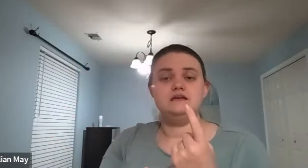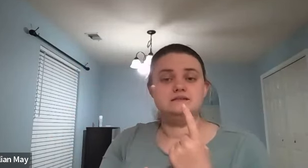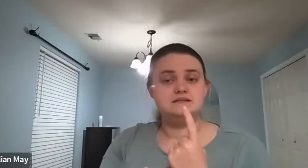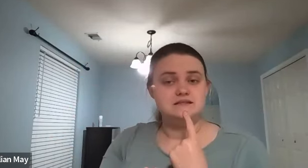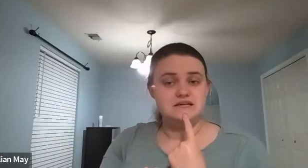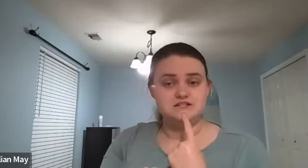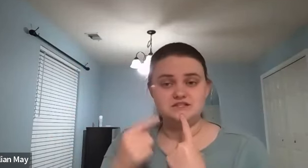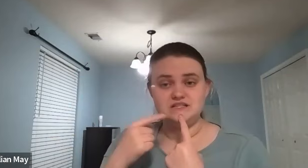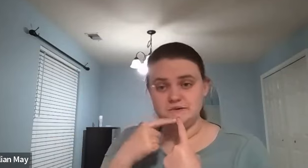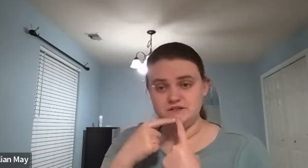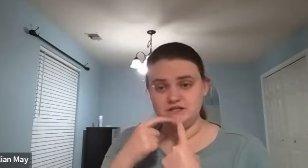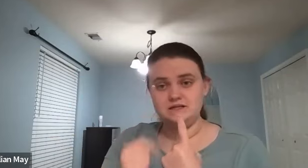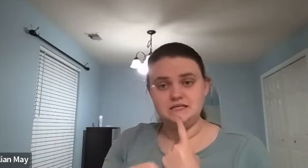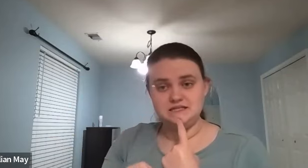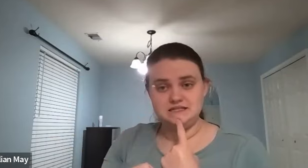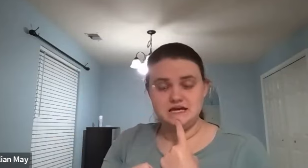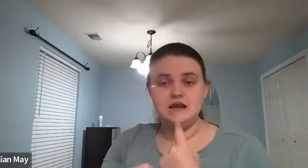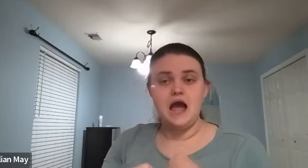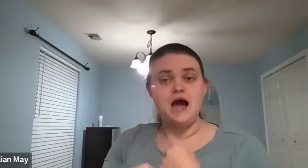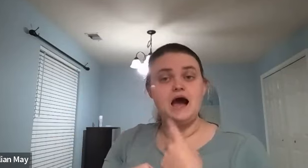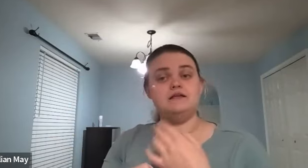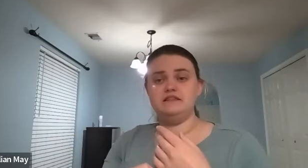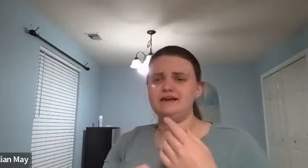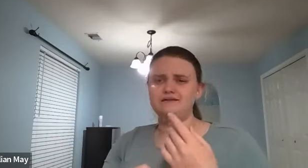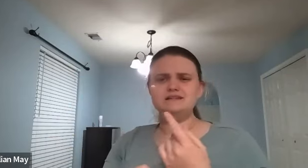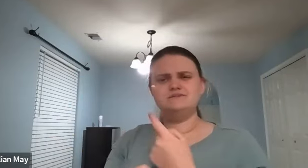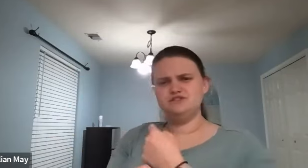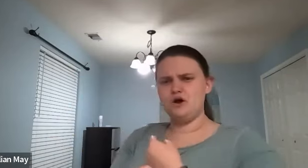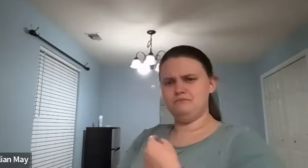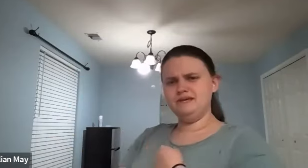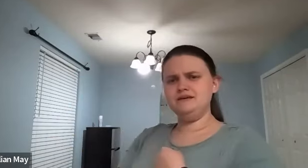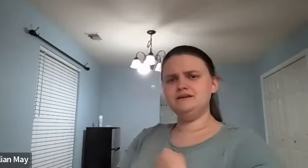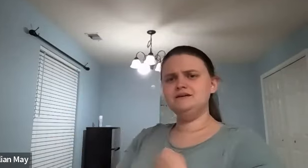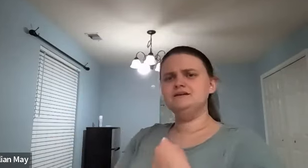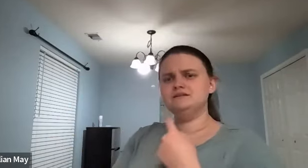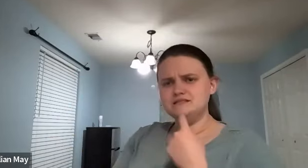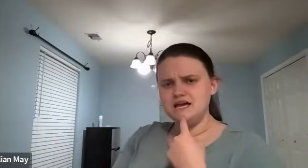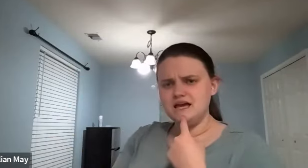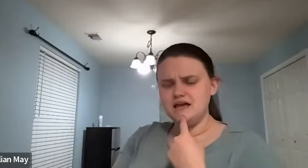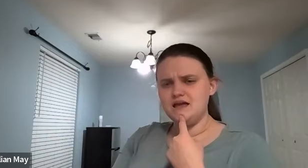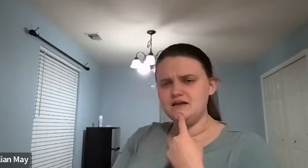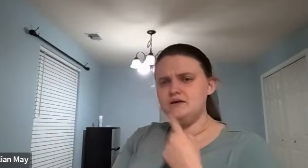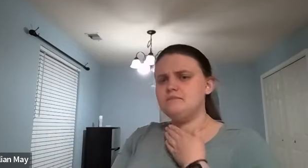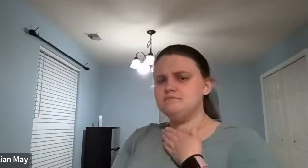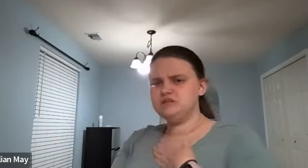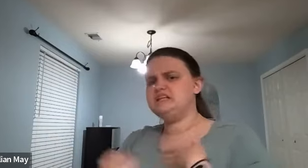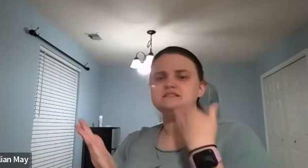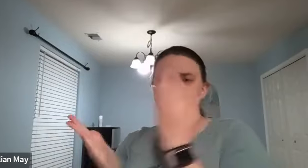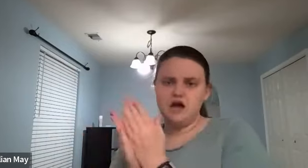is this, you just tap on your shin, said, and like a lot of times you'd go, me, say, please